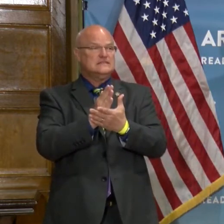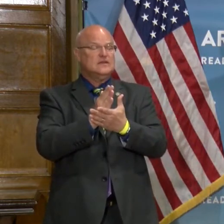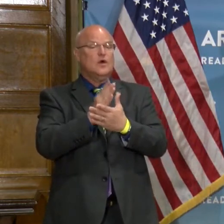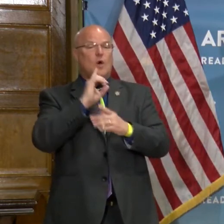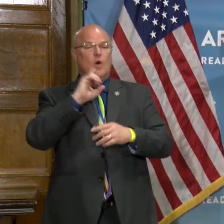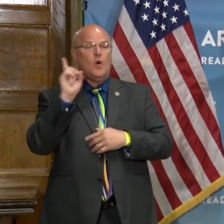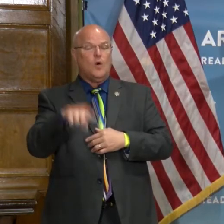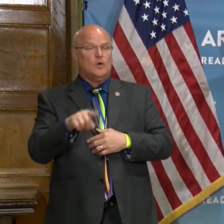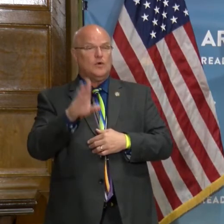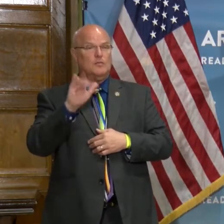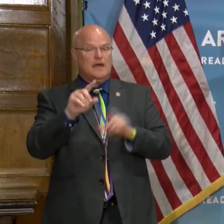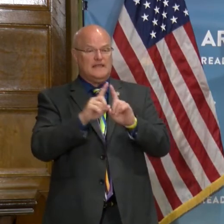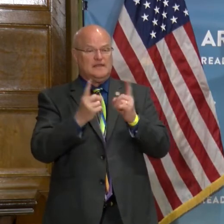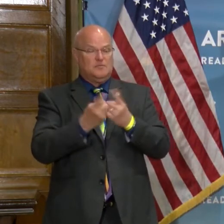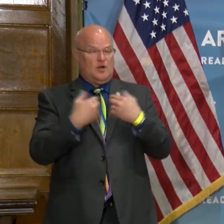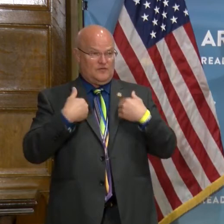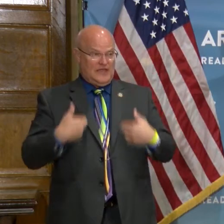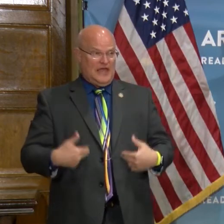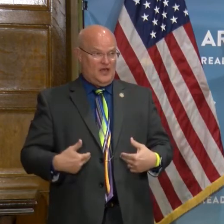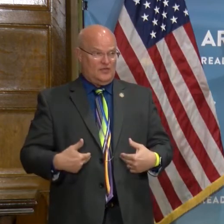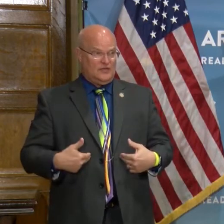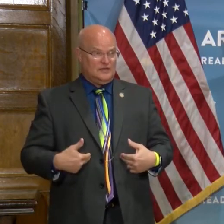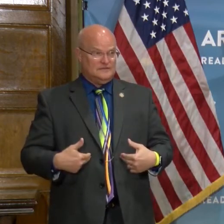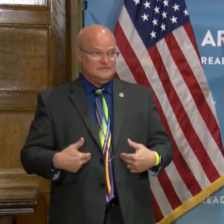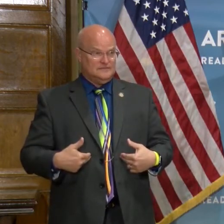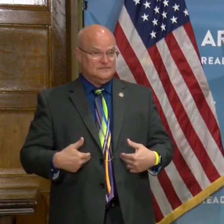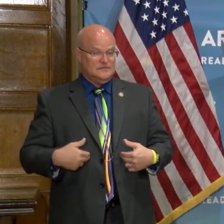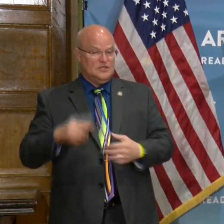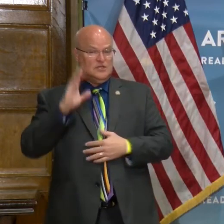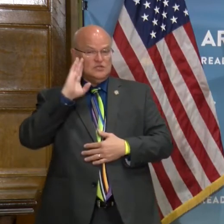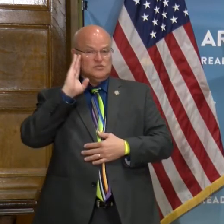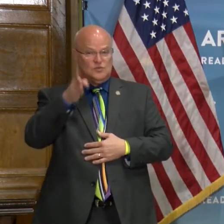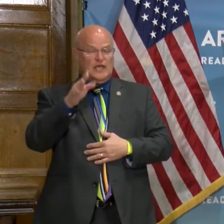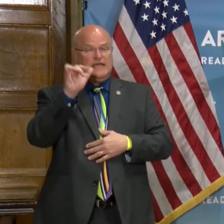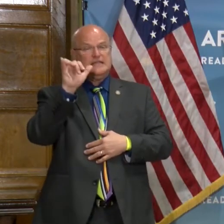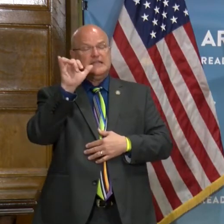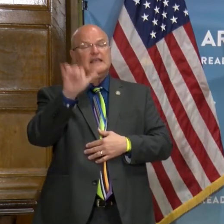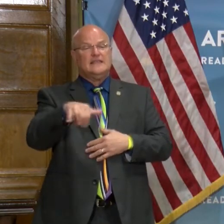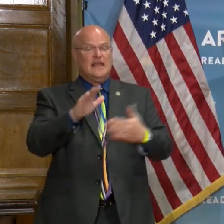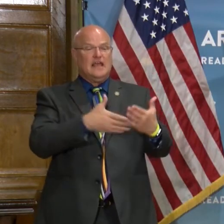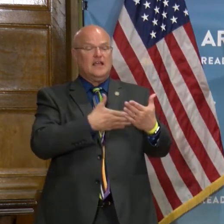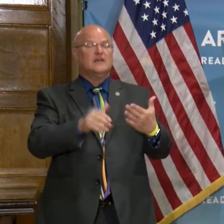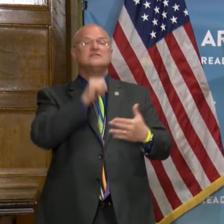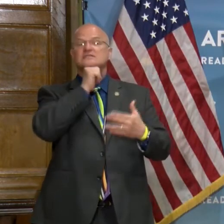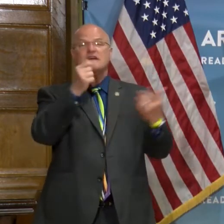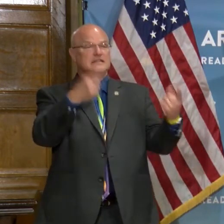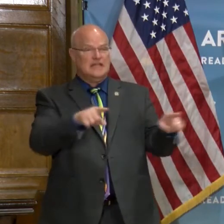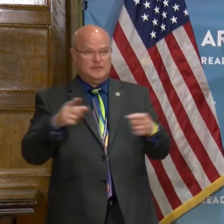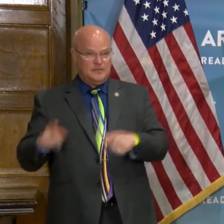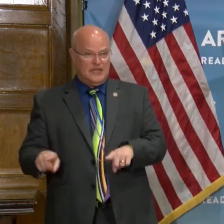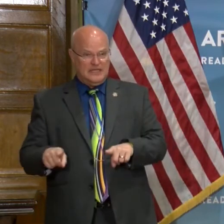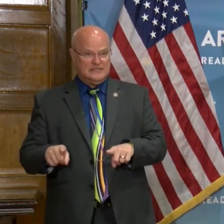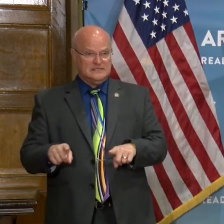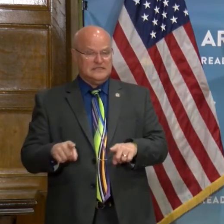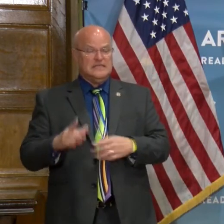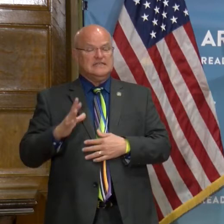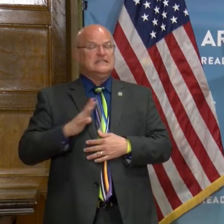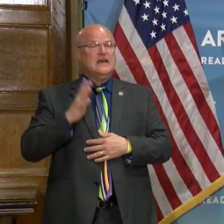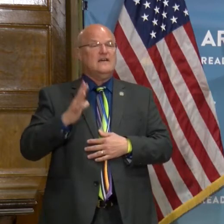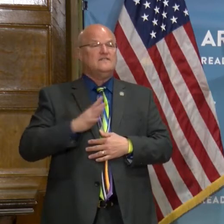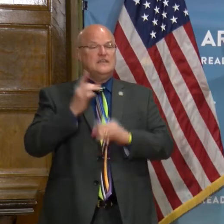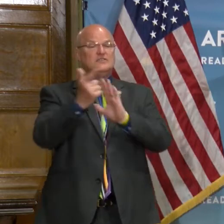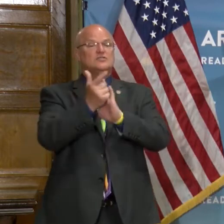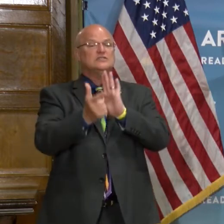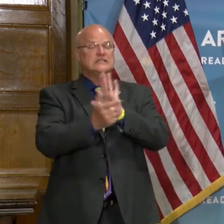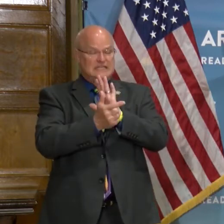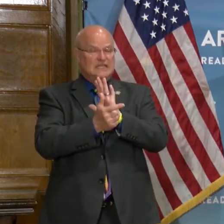will be issued by the Department of Health directing that concert not take place, which is an official